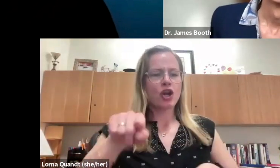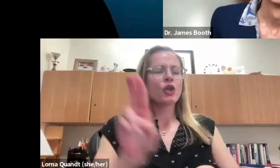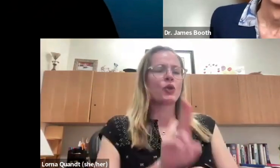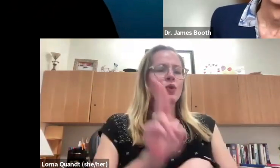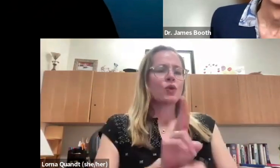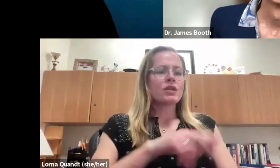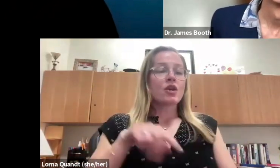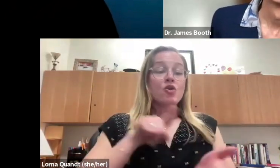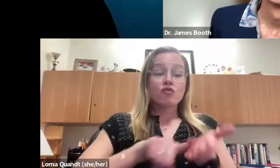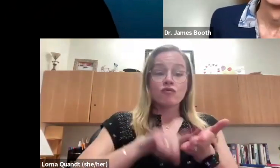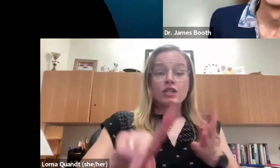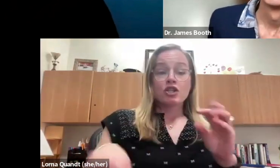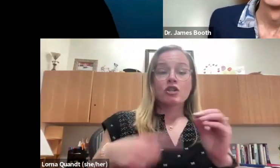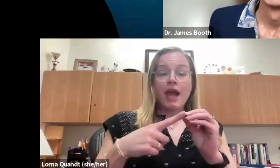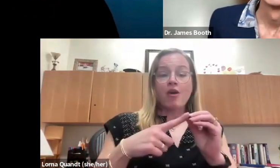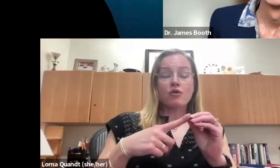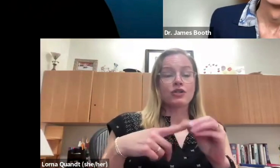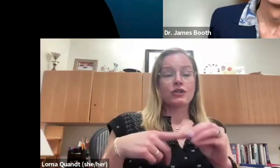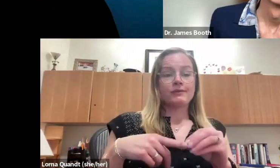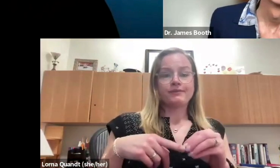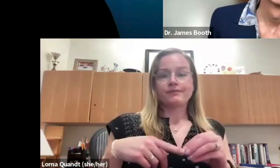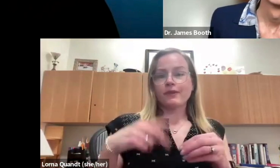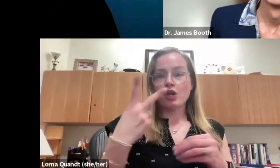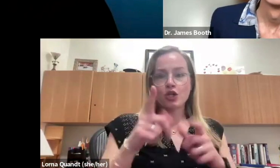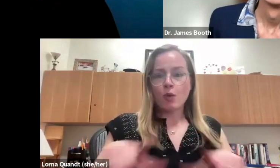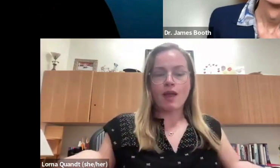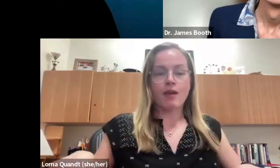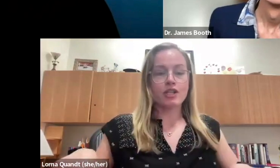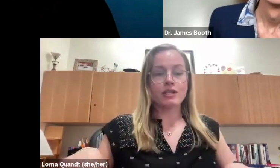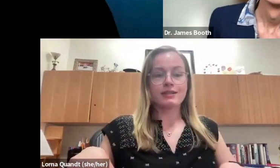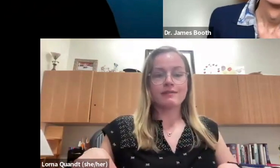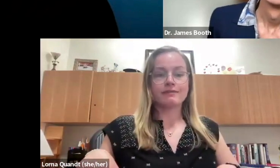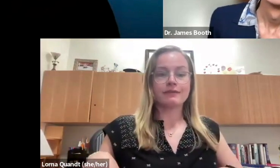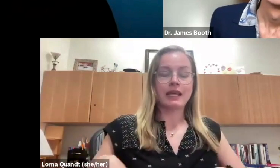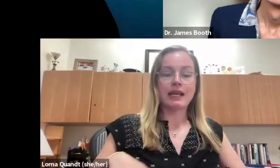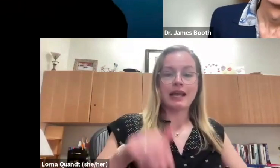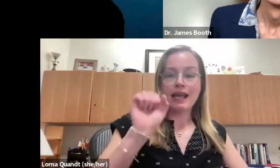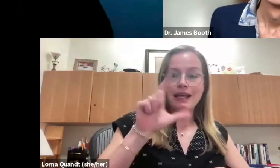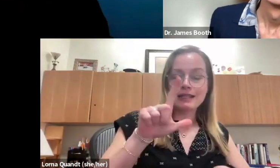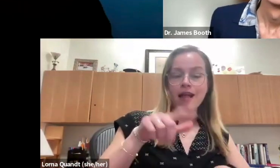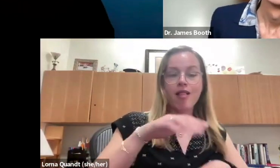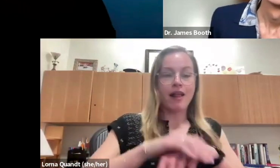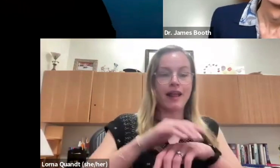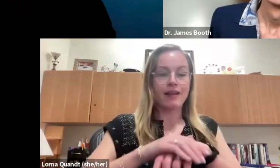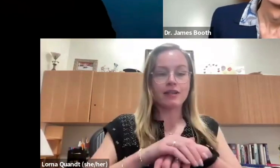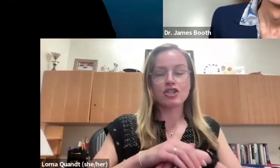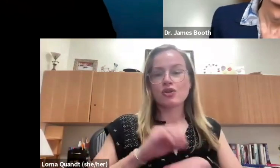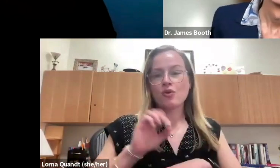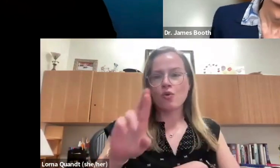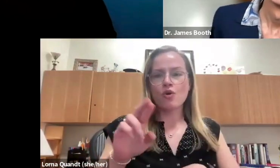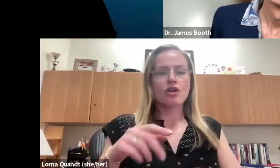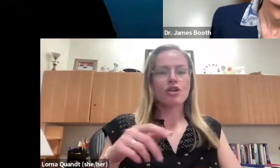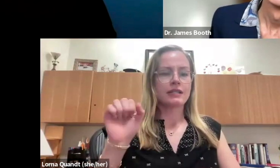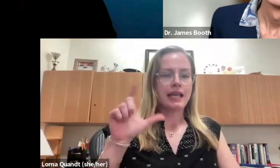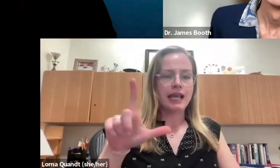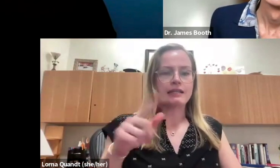So the next question is, when you're looking at deaf and hard of hearing children, are you using research of dual language, as in